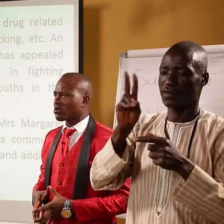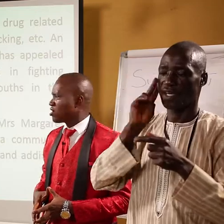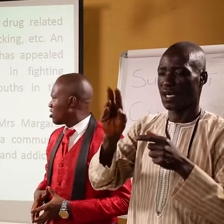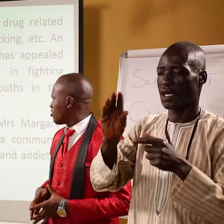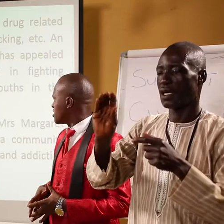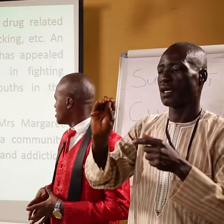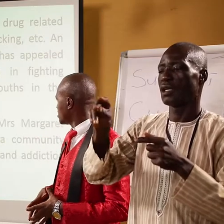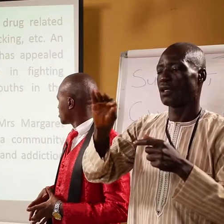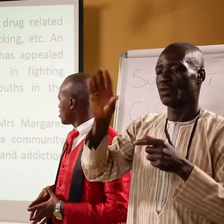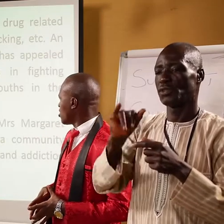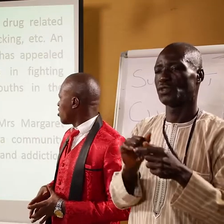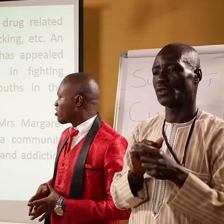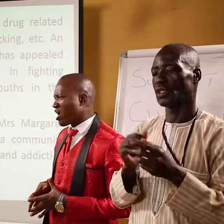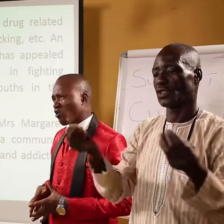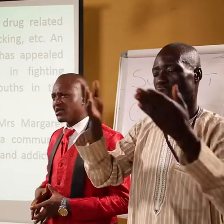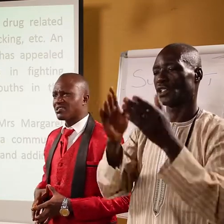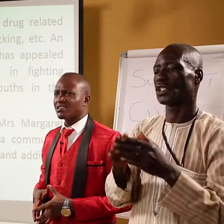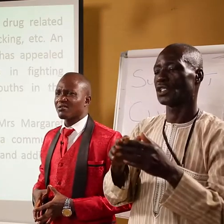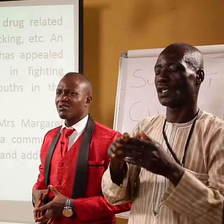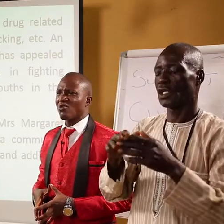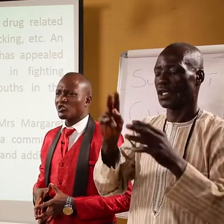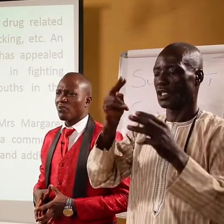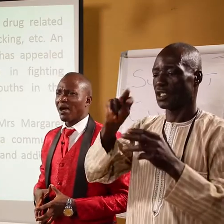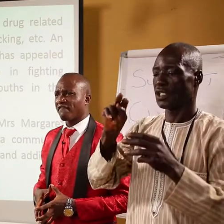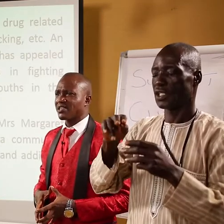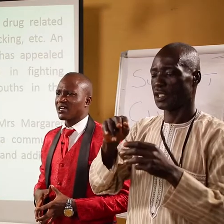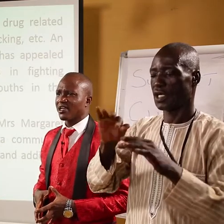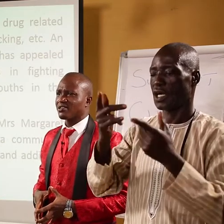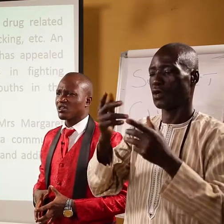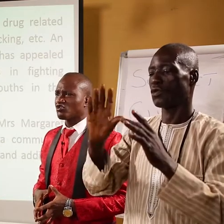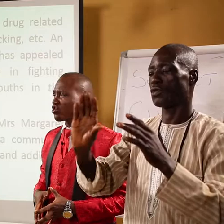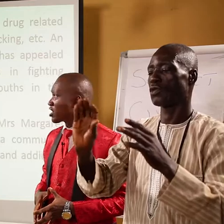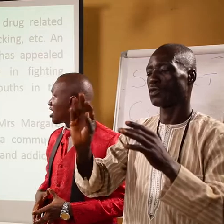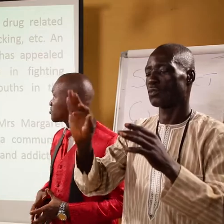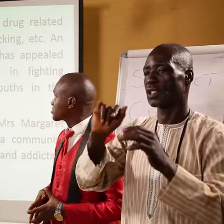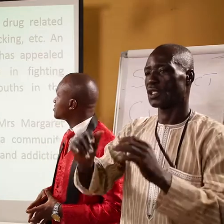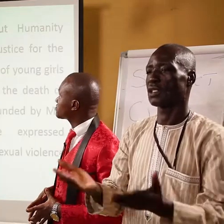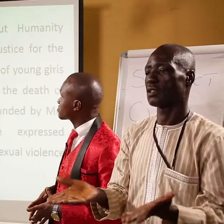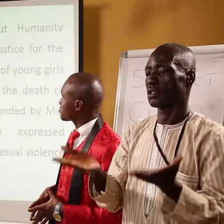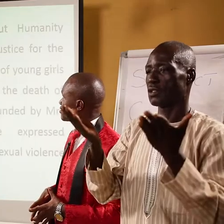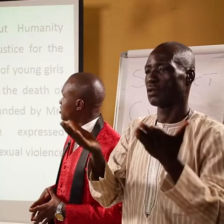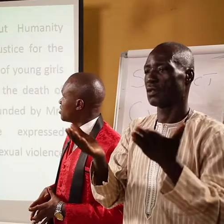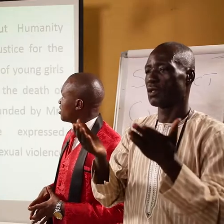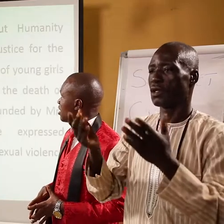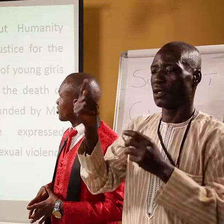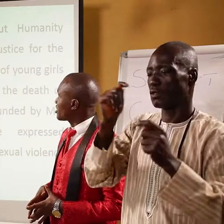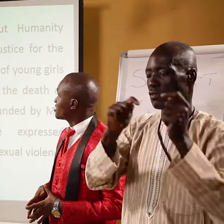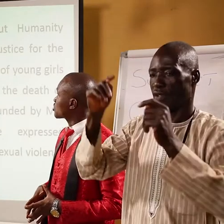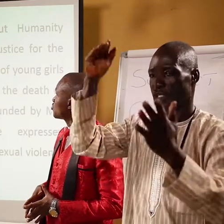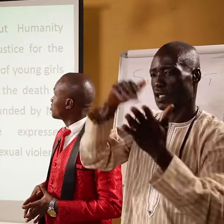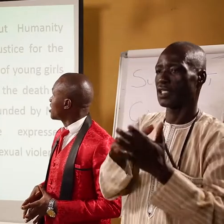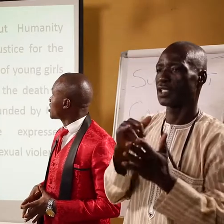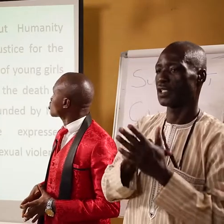and talk on the need on how communities can rise up and fight against drug abuse.